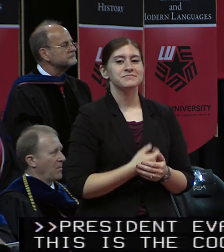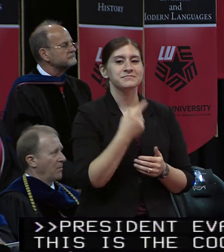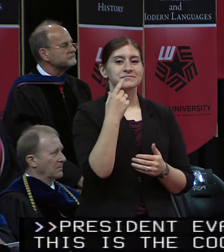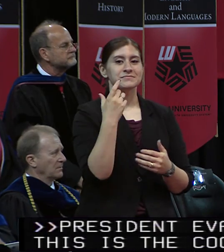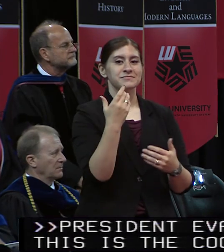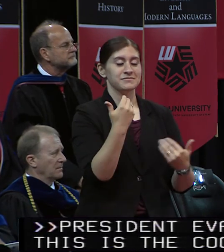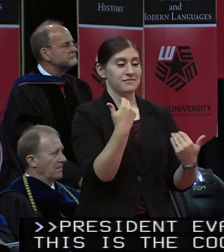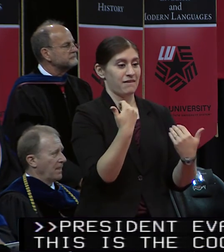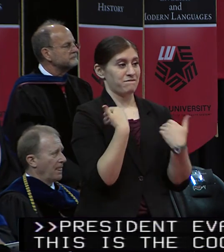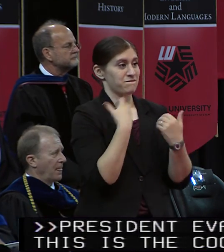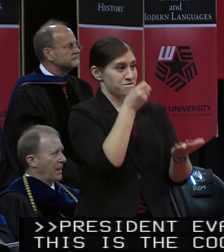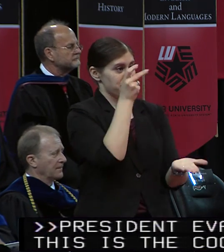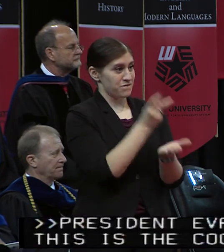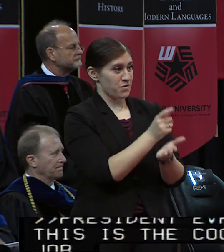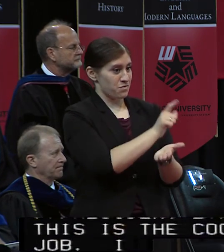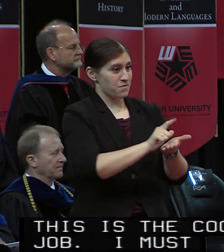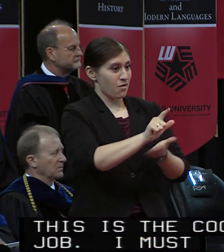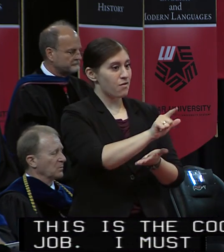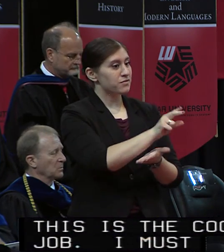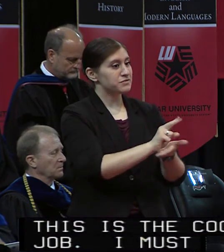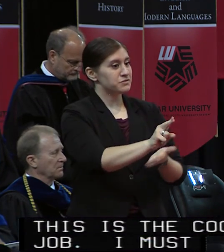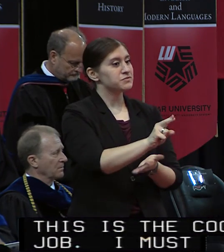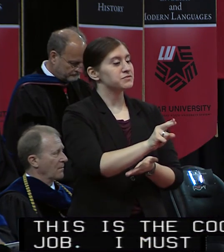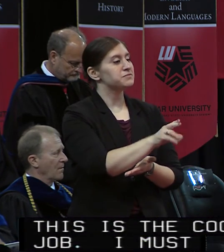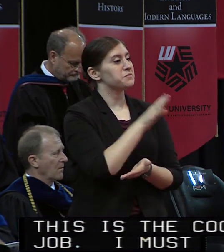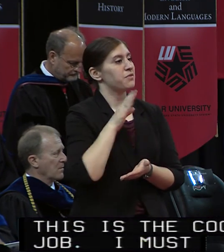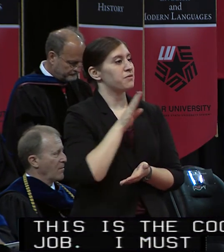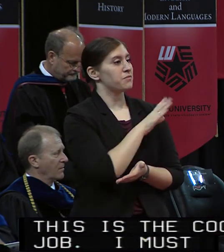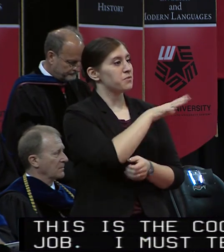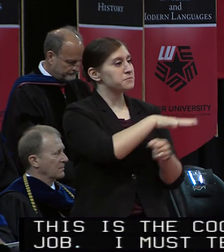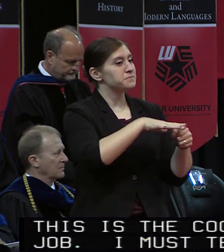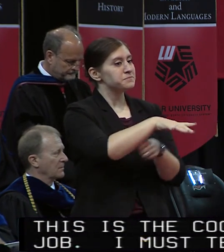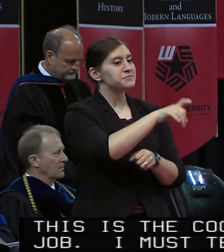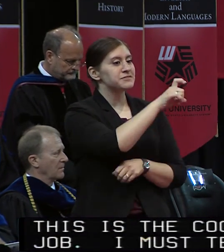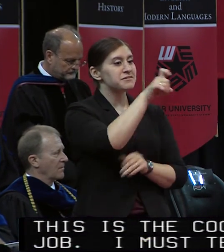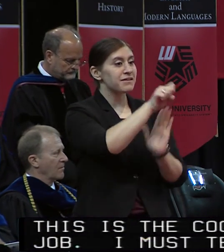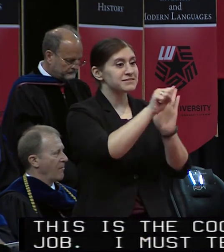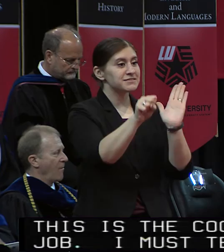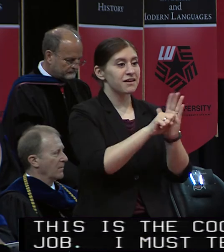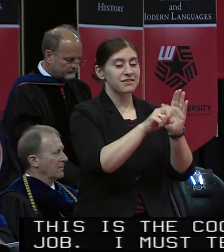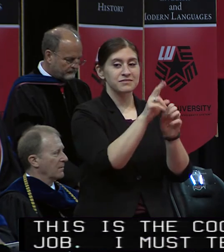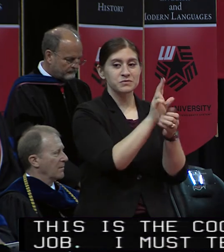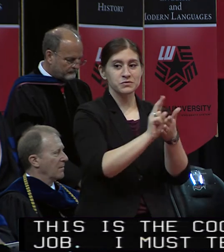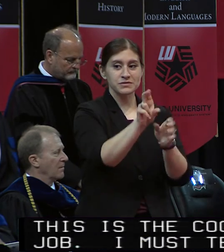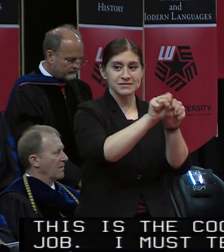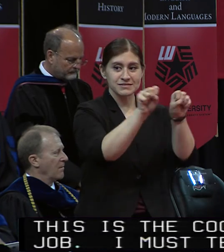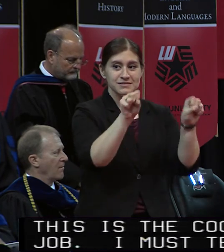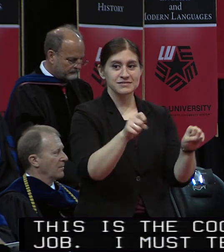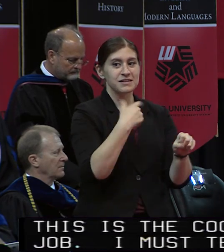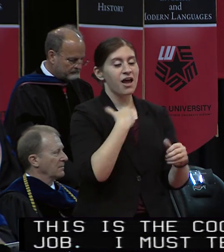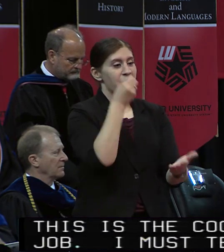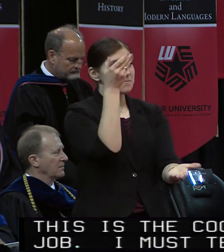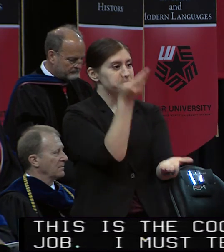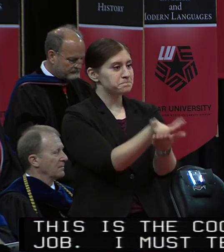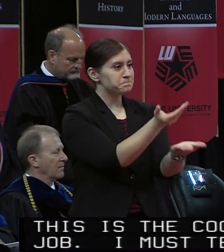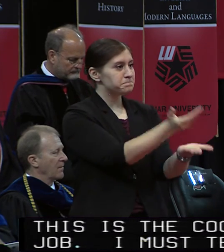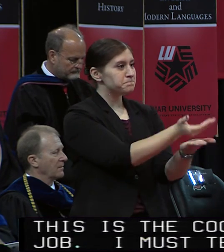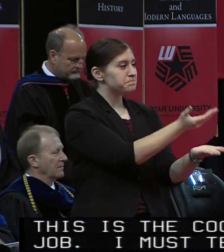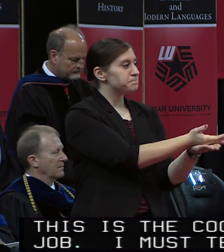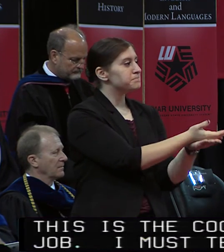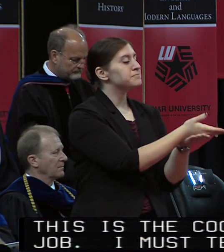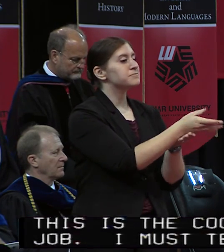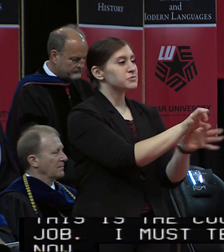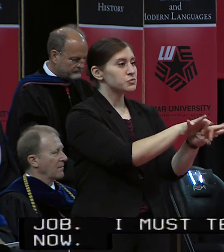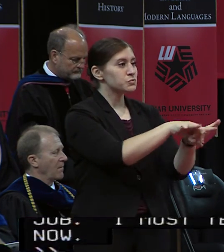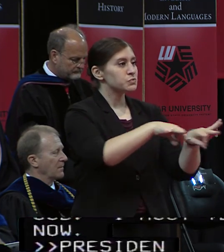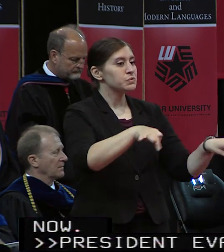authority vested in me and Lamar University by the Board of Regents of the Texas State University System, I confer upon you the